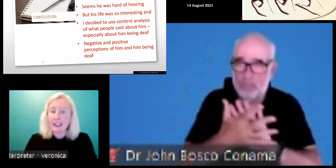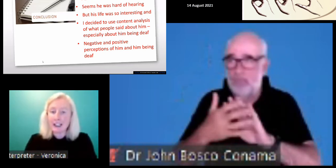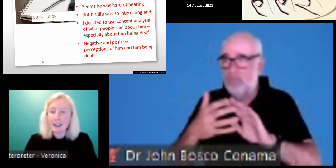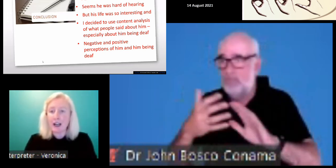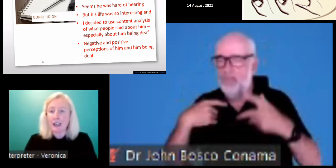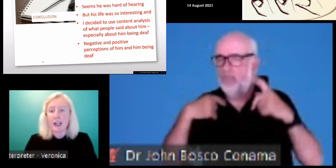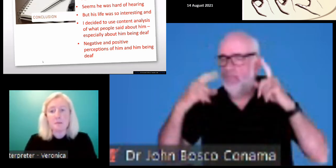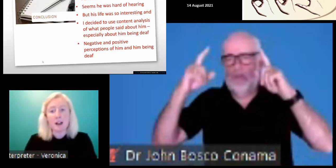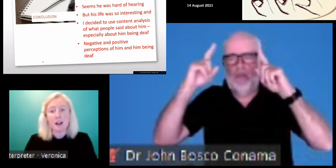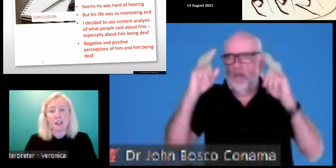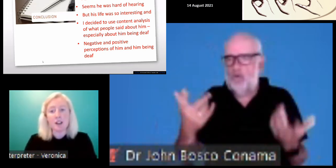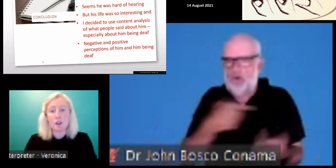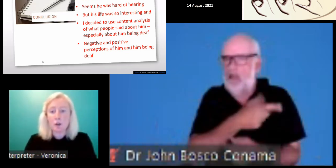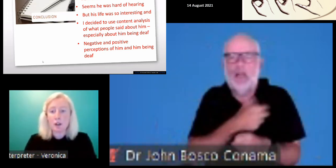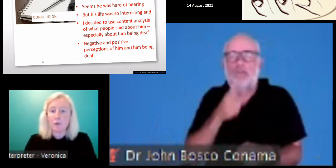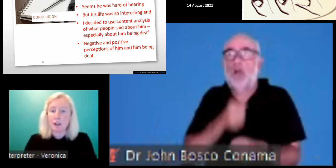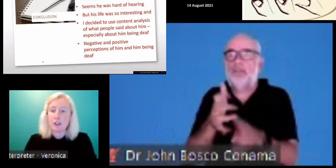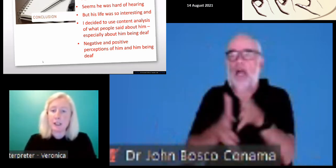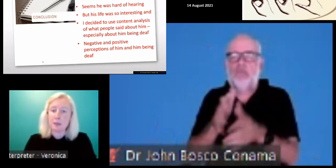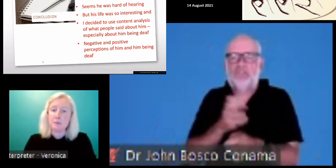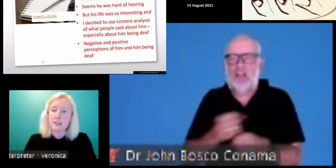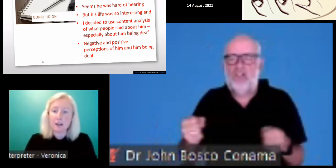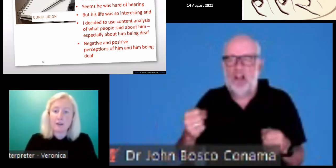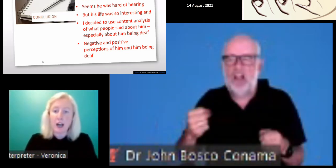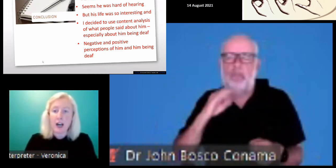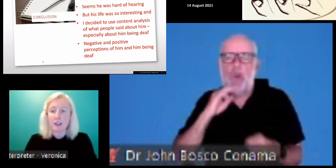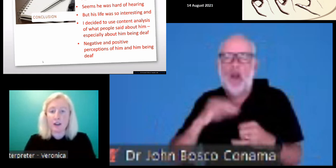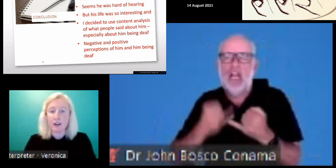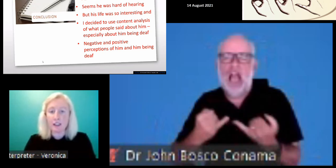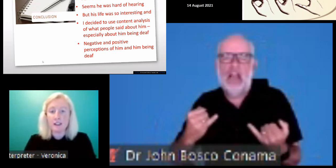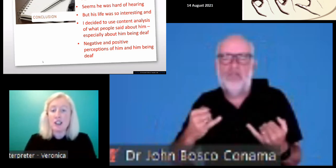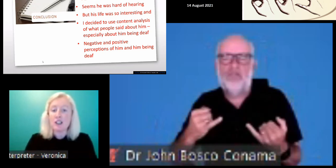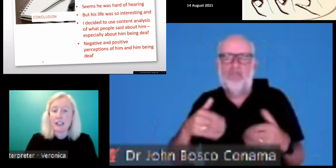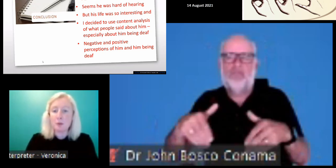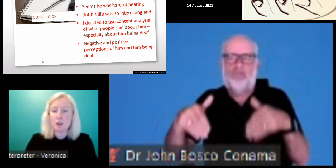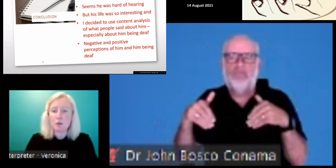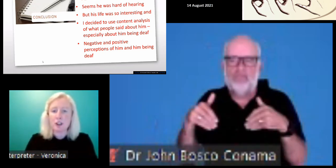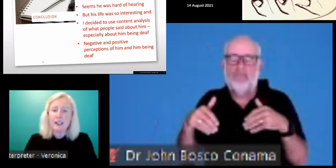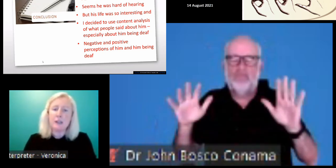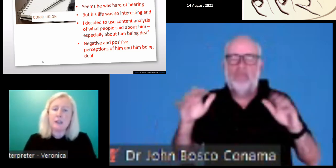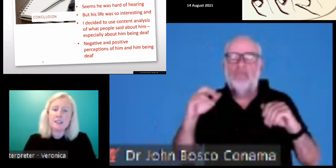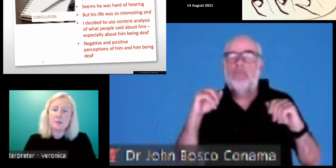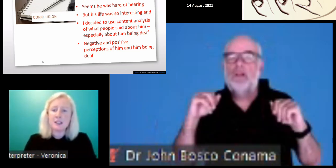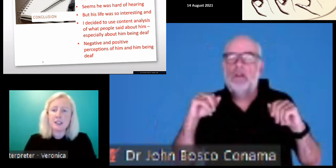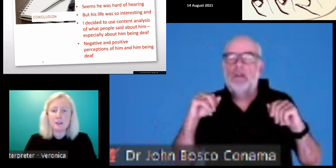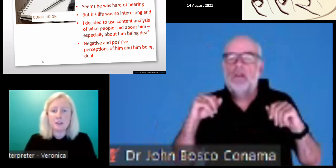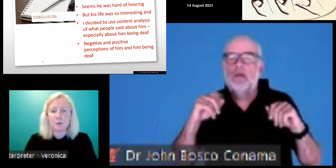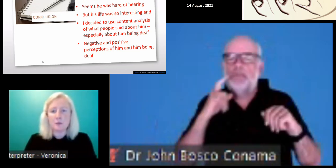Again, I am unsure of whether to label him deaf, hard of hearing, sign language user. It would seem that it was